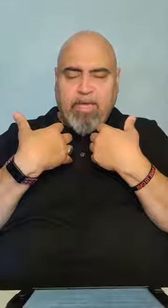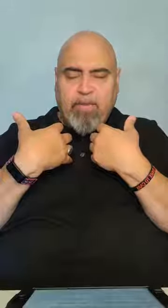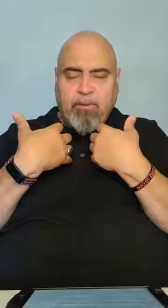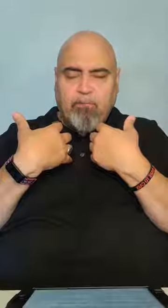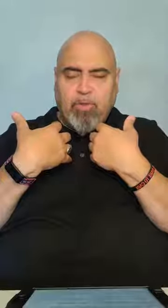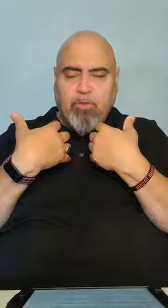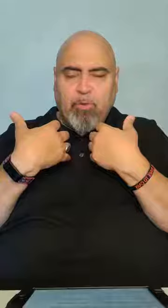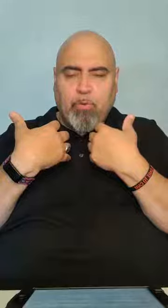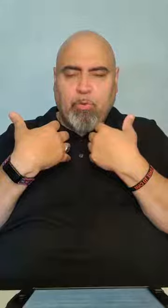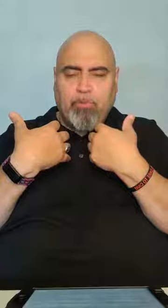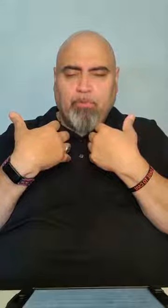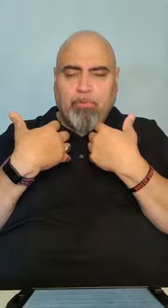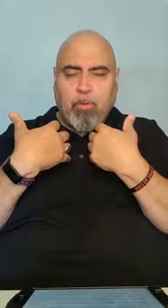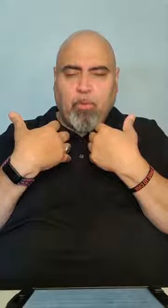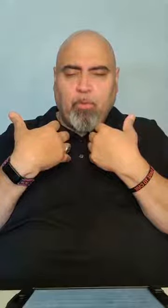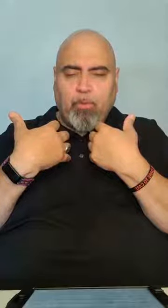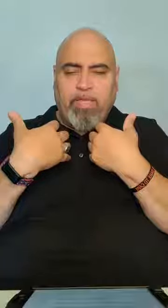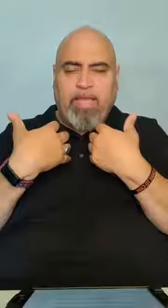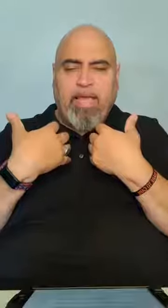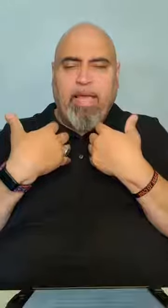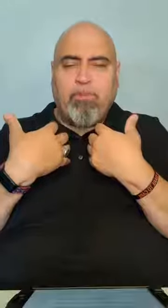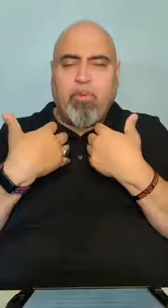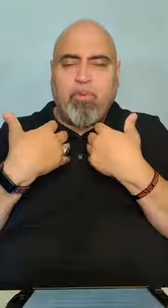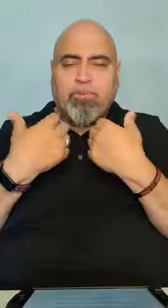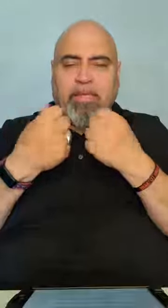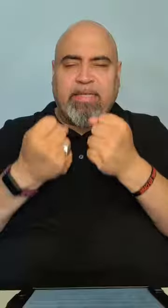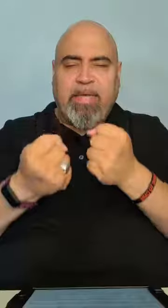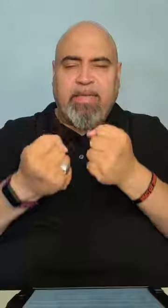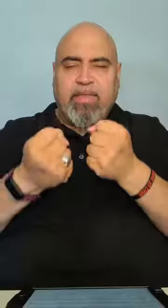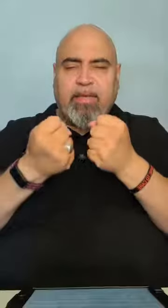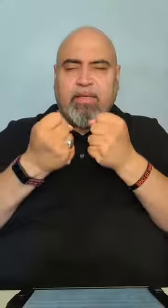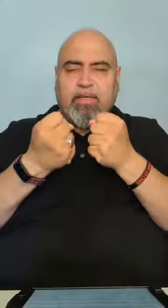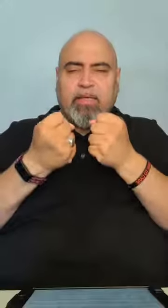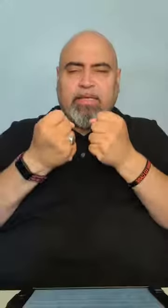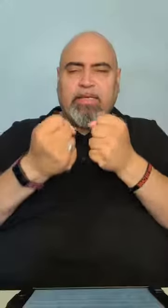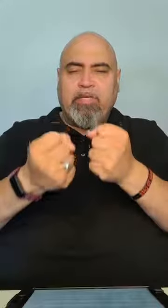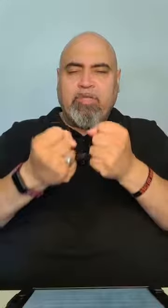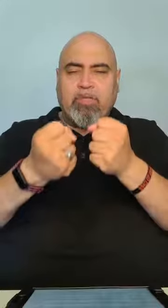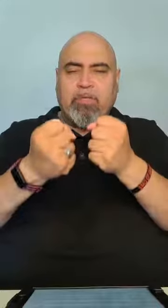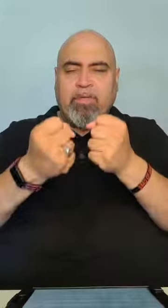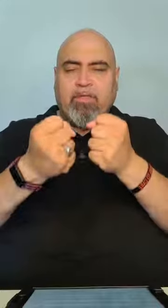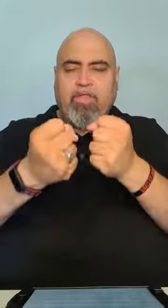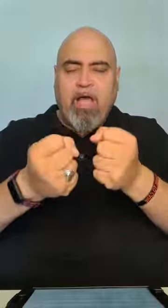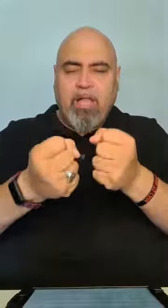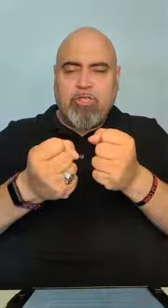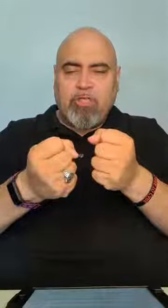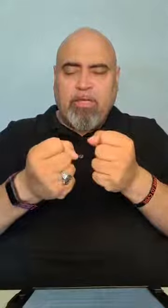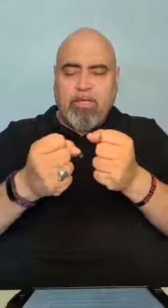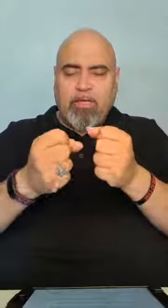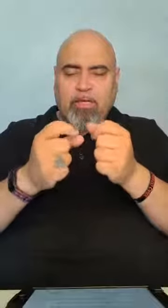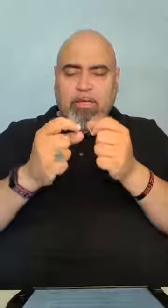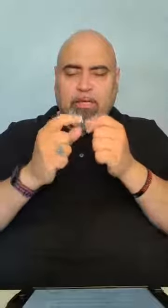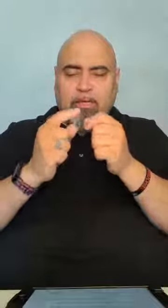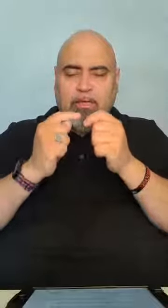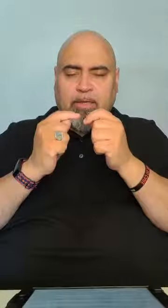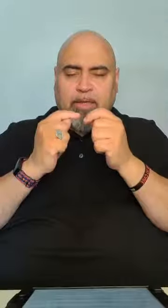can do what we can, but we must maintain that initial theology